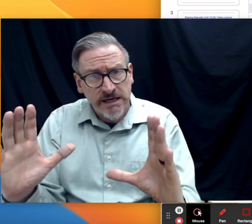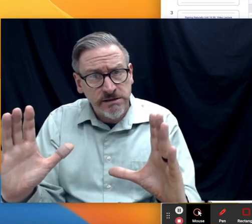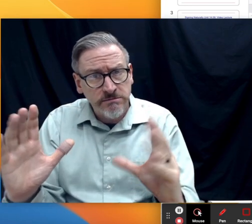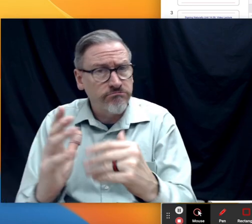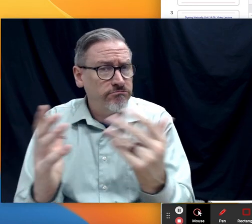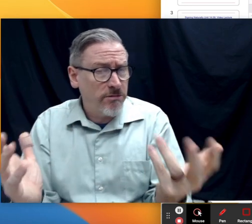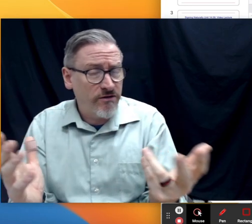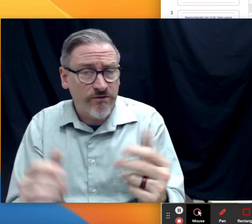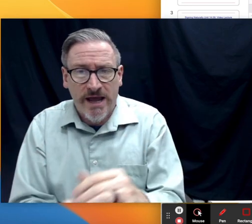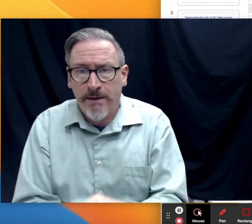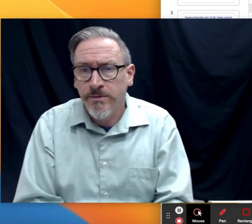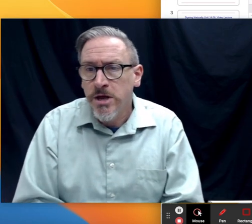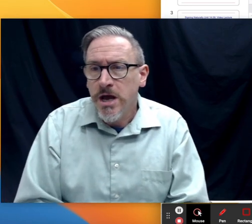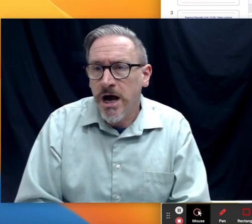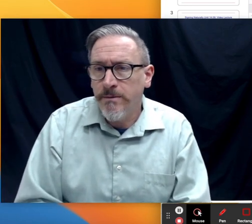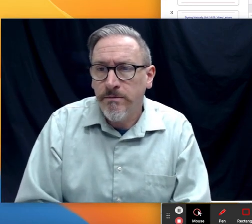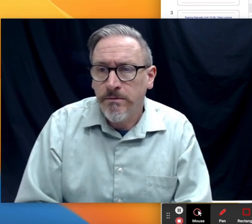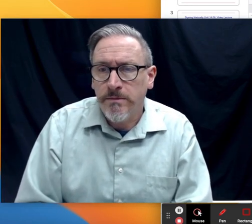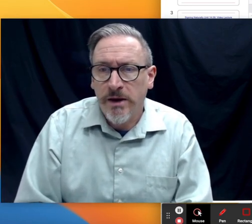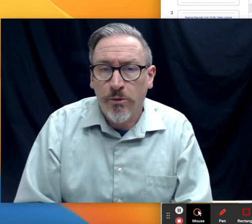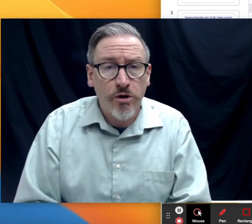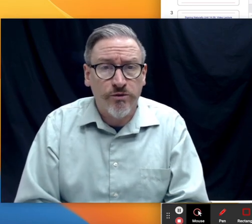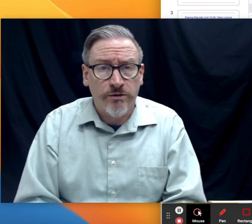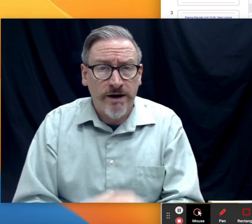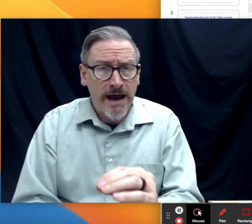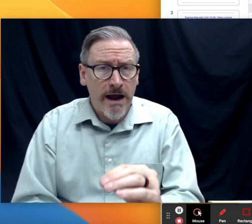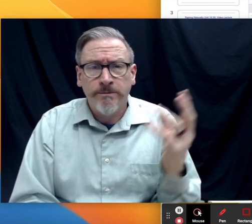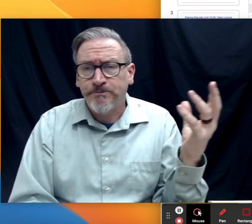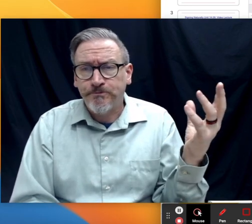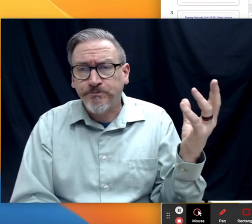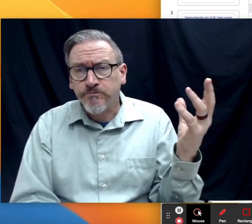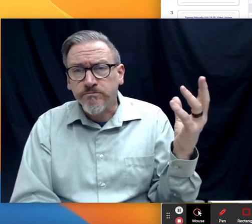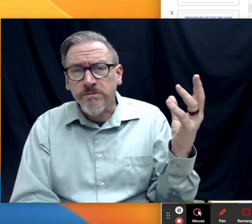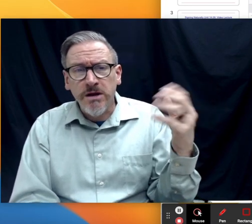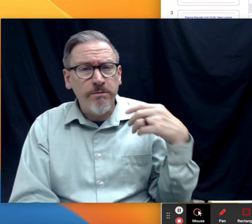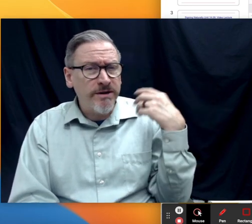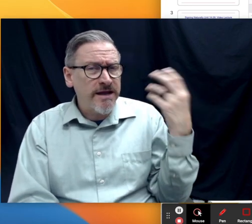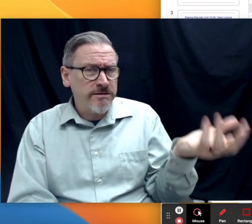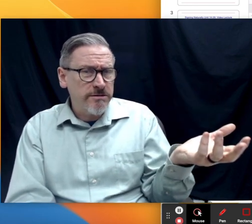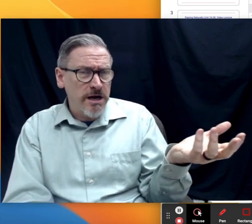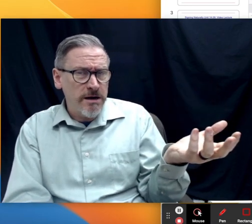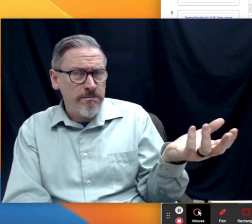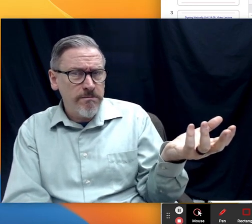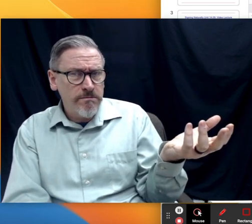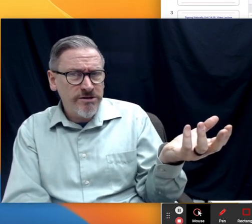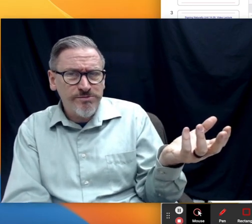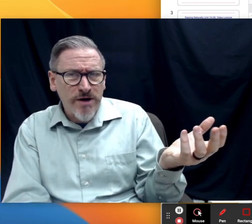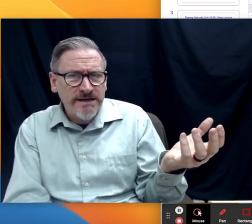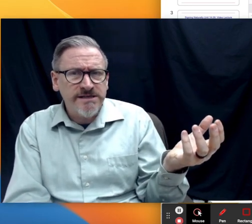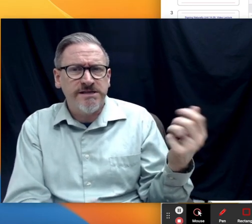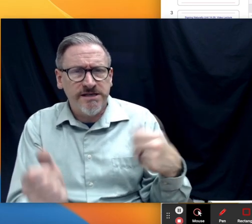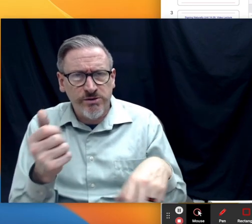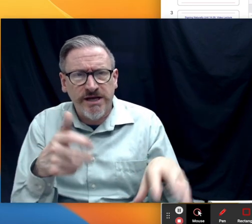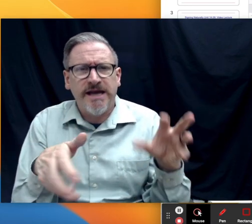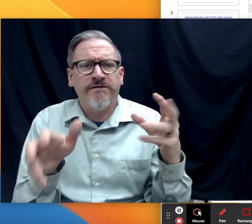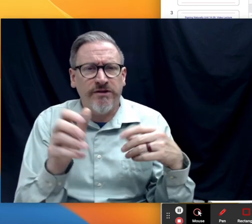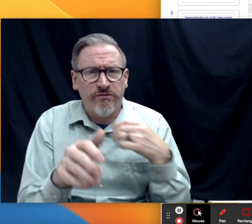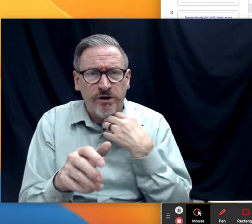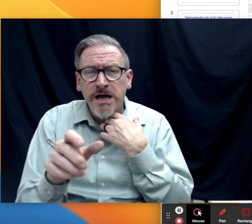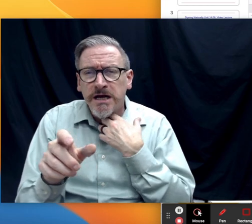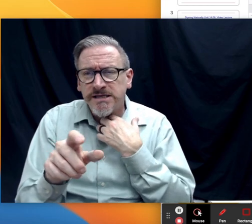the signs, all the vocab, and we'll go through it right now. But then just practice this to sort of